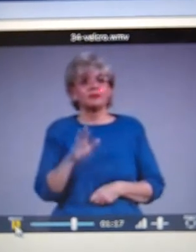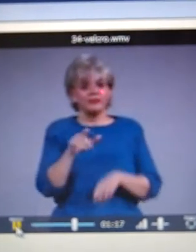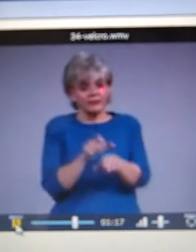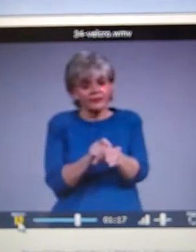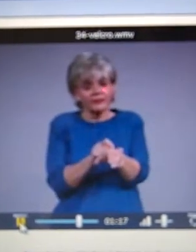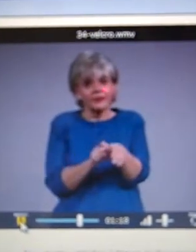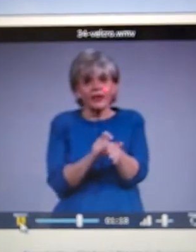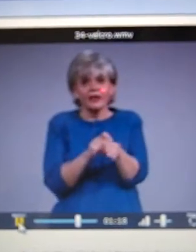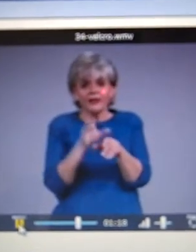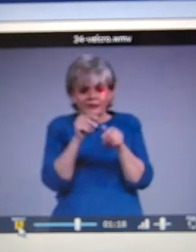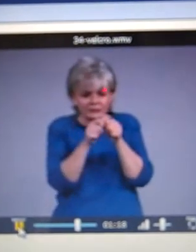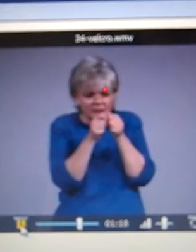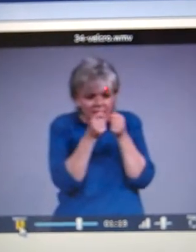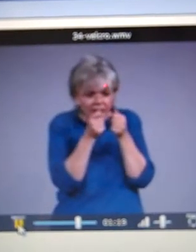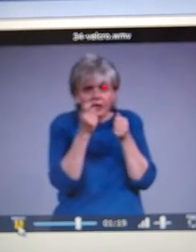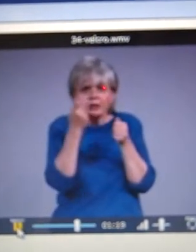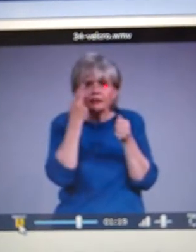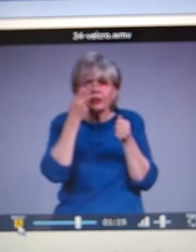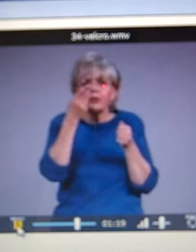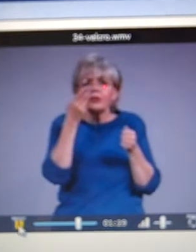home to his house.